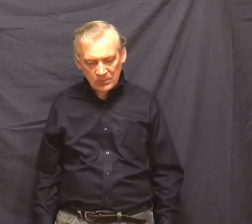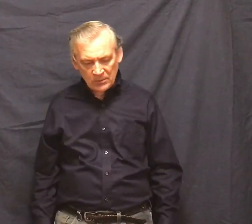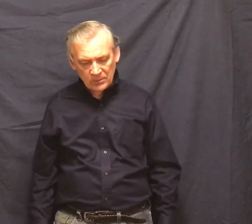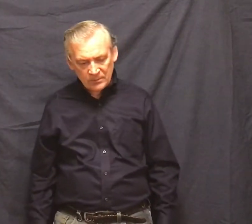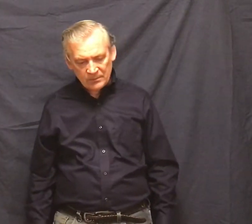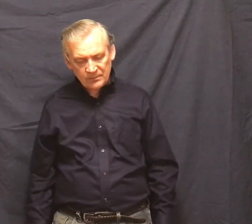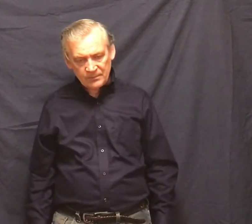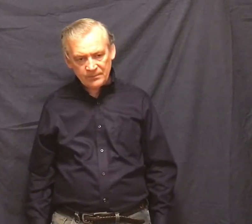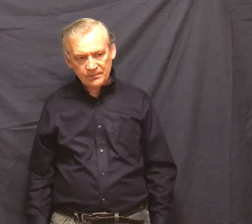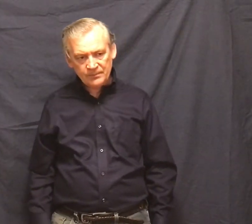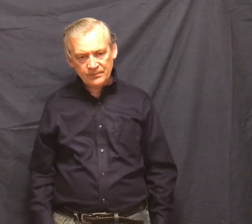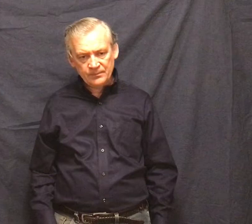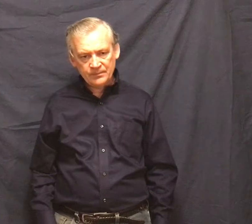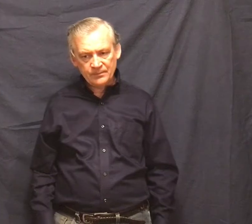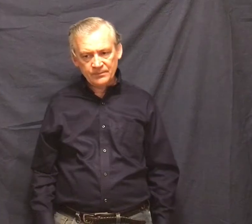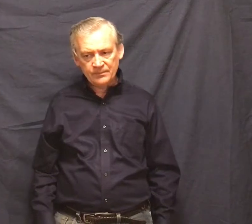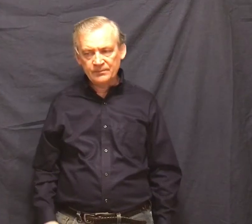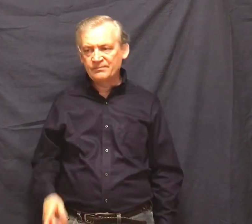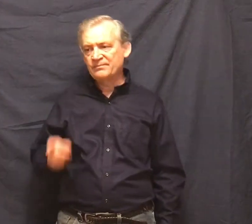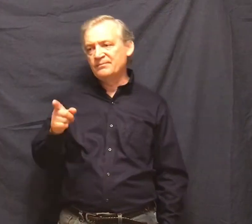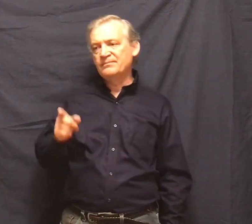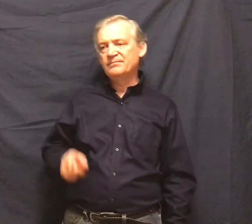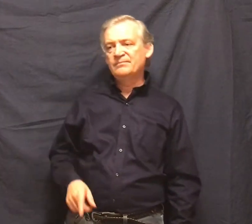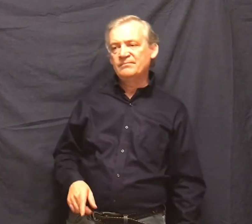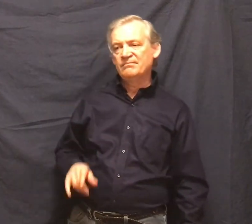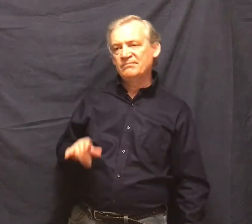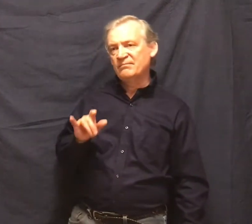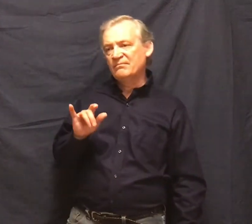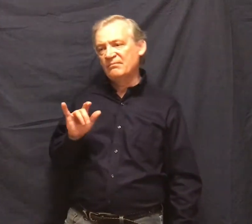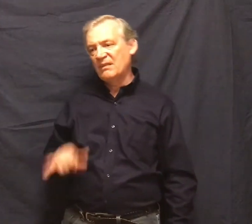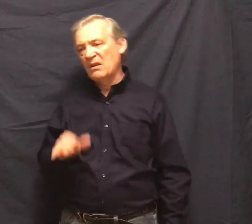Candy said, that witch did not have said that to you.